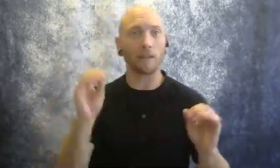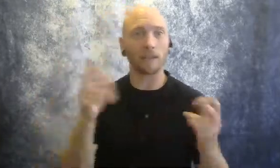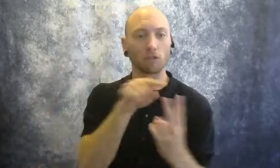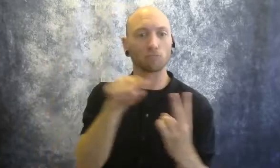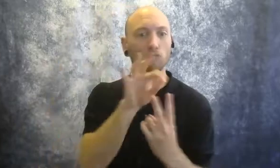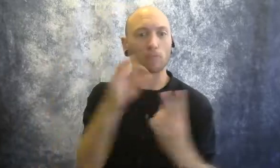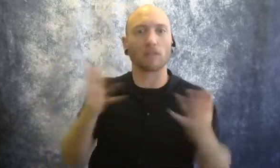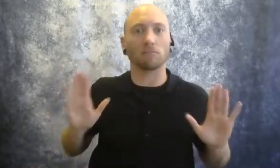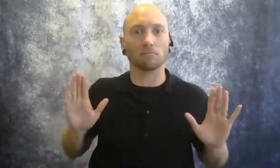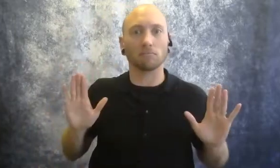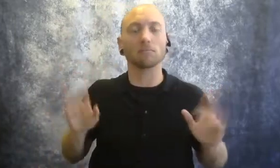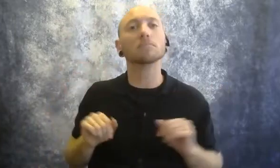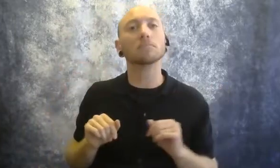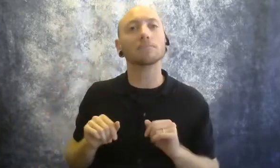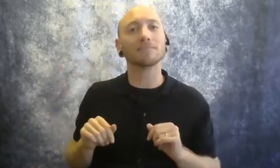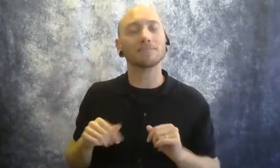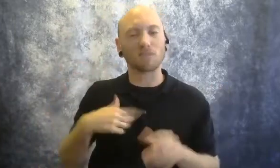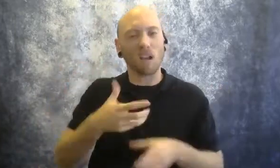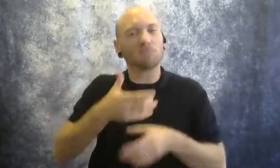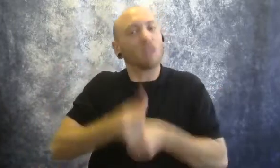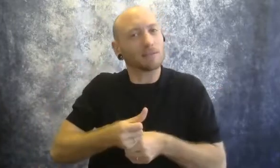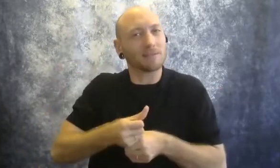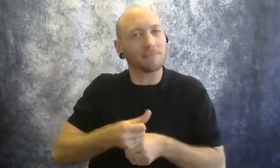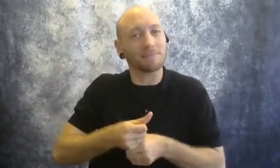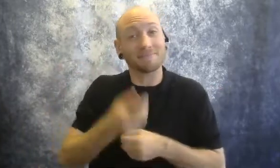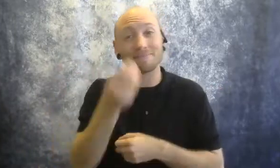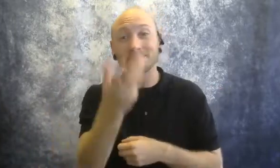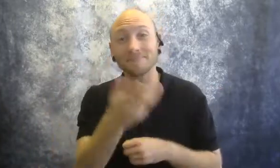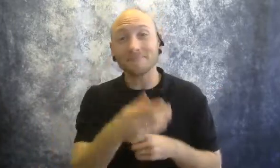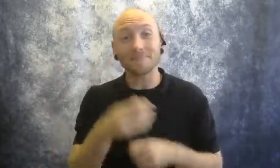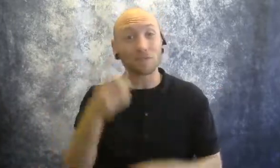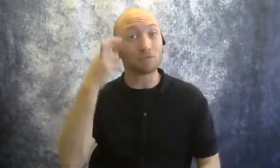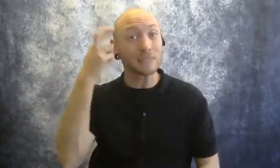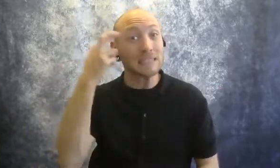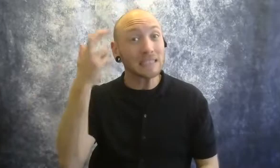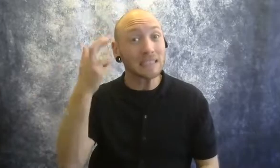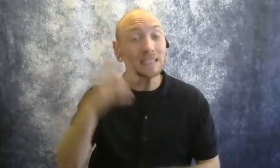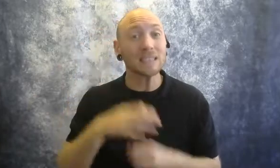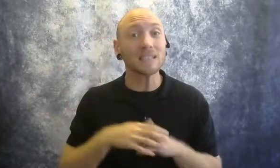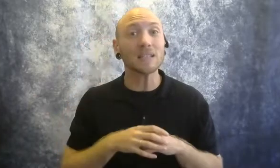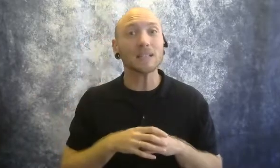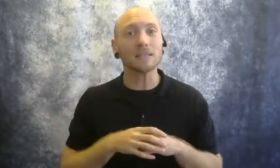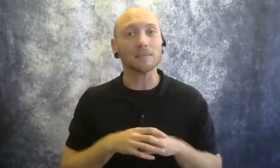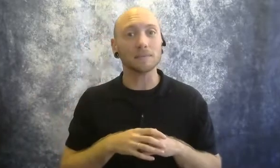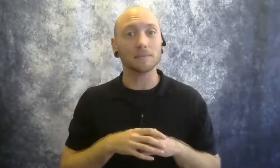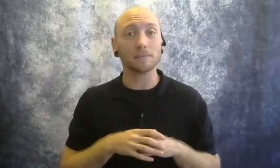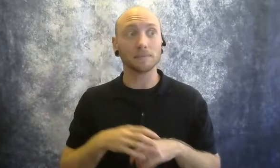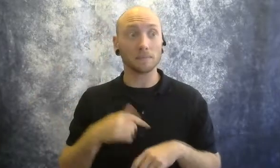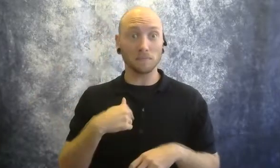he's nothing. Which is it? That's the choice that I'm given. So I have to trust this power. And I'll tell you that reason. I have